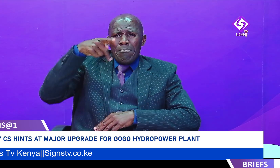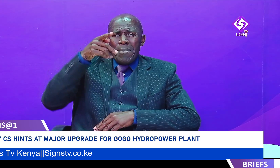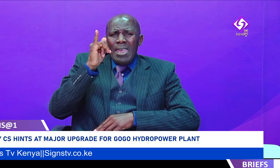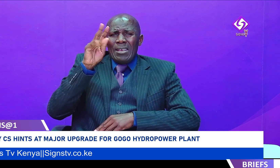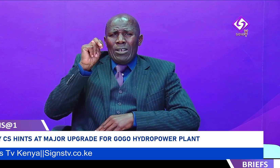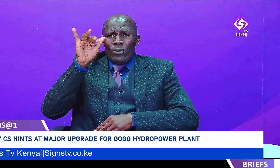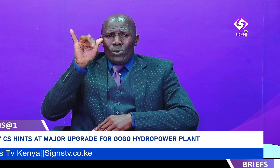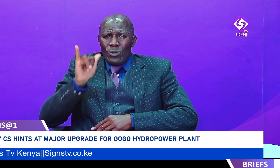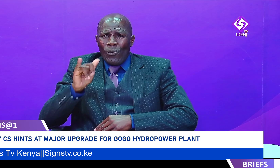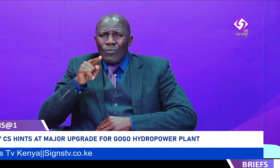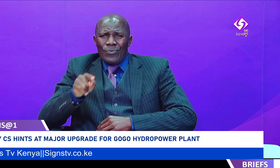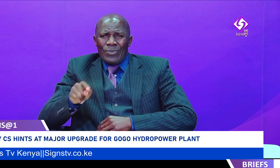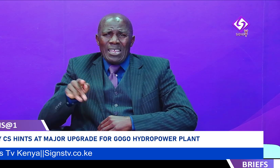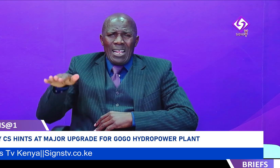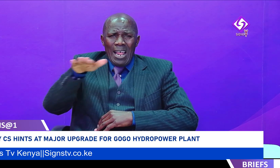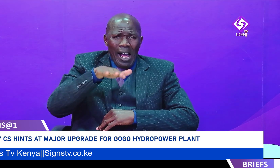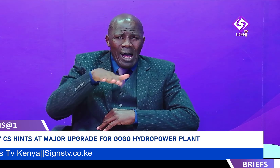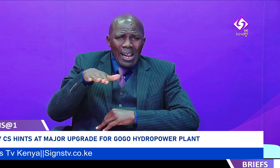and Kagito areas of Uriri sub-county,